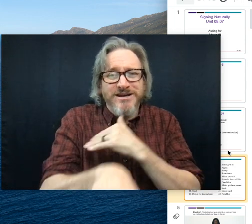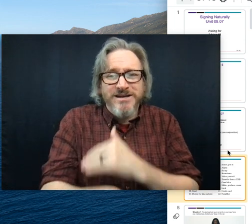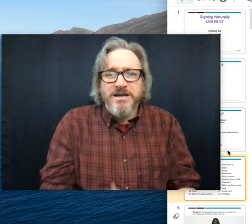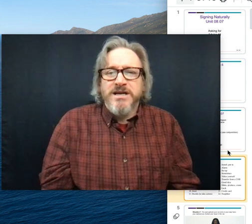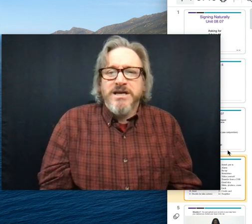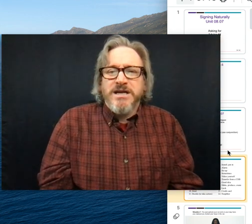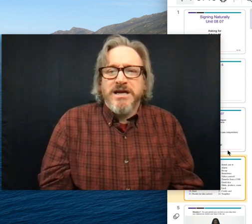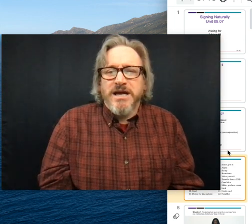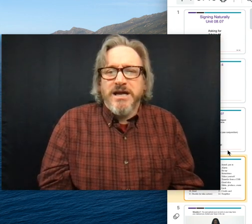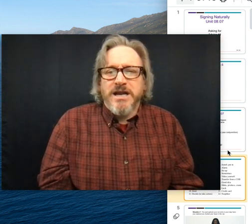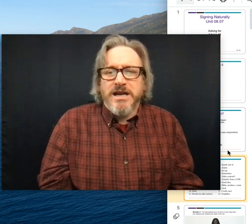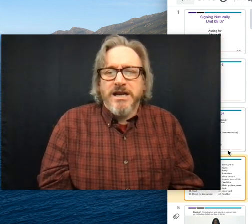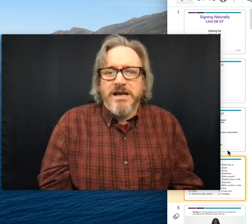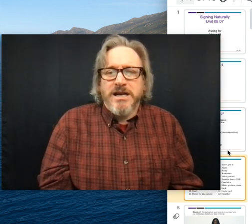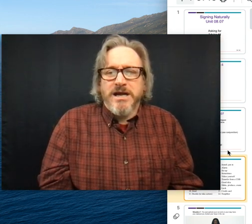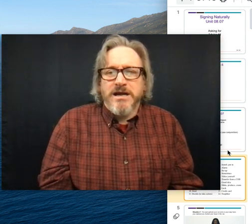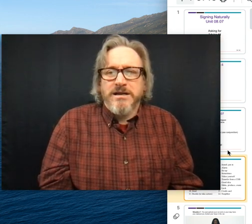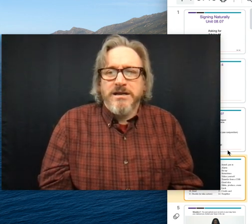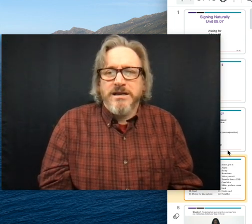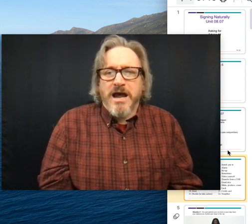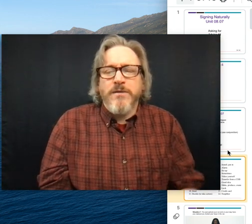Enter.